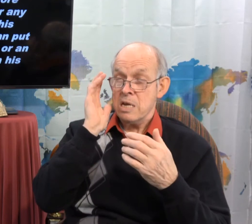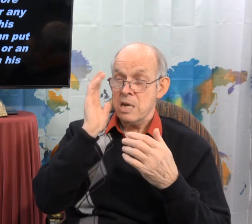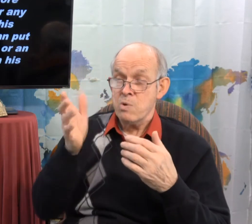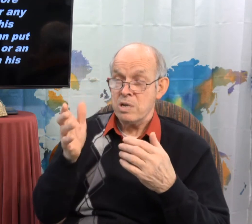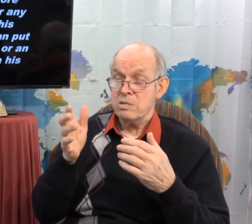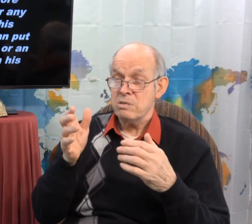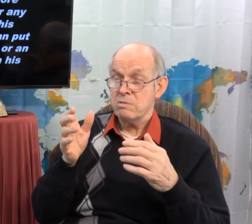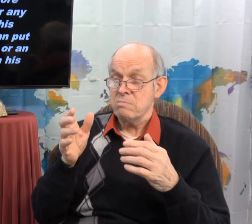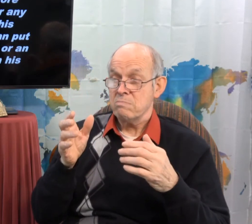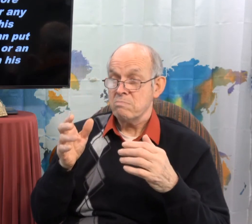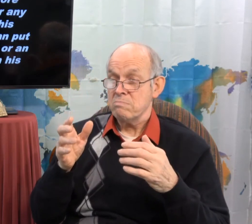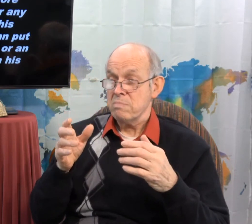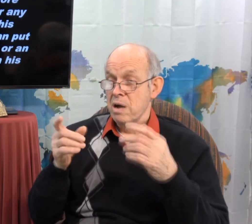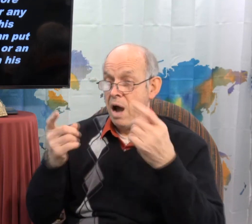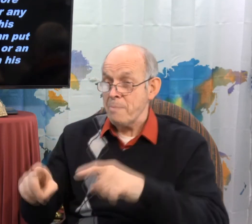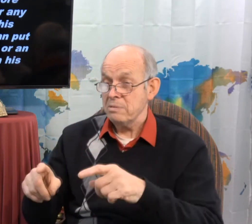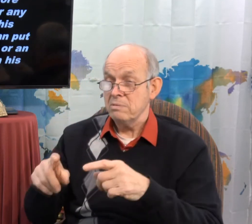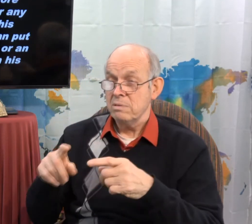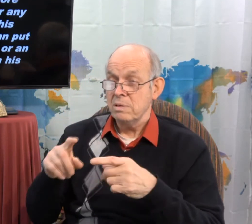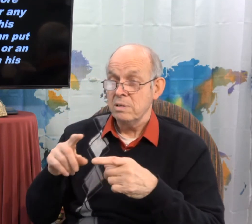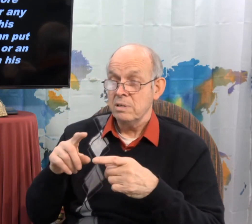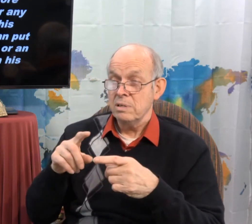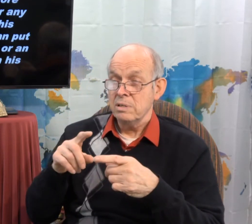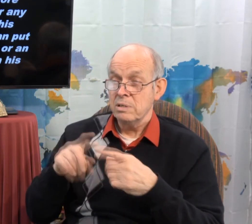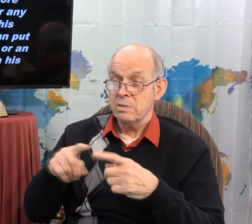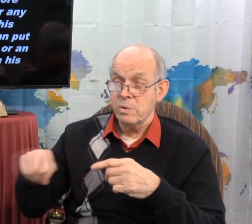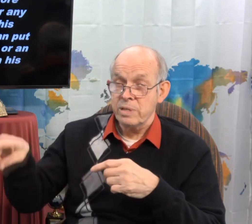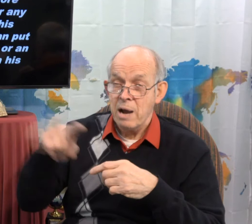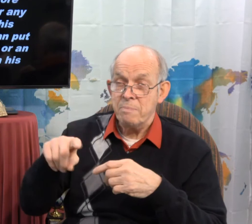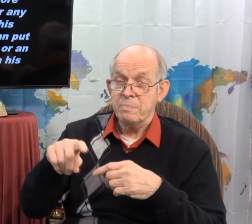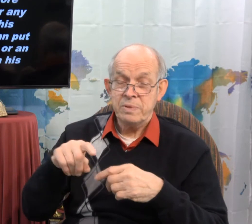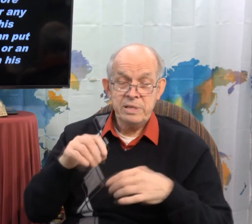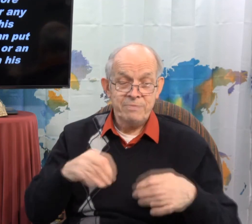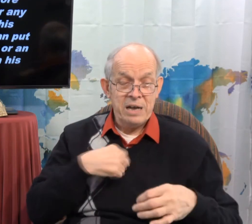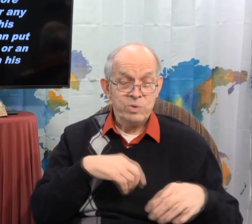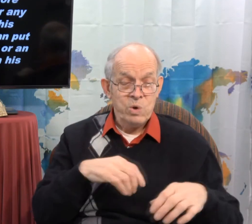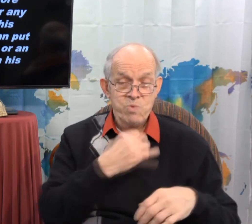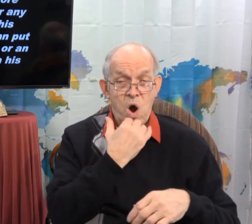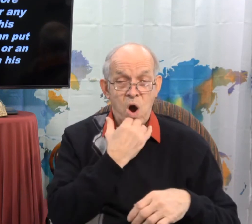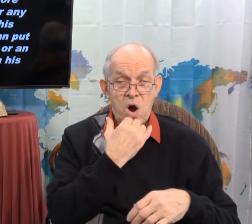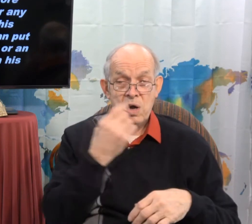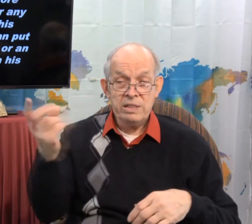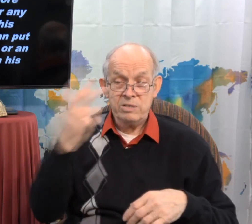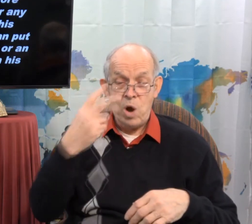it will happen to them if they do wrong, they shall be